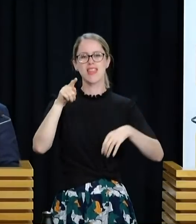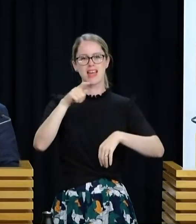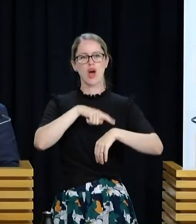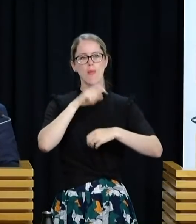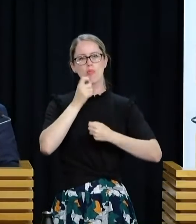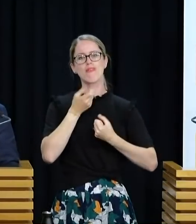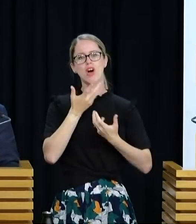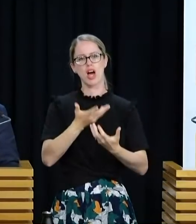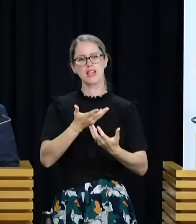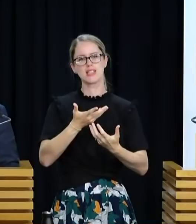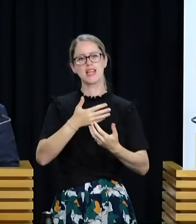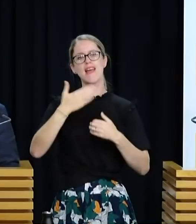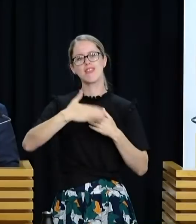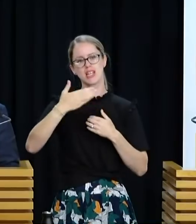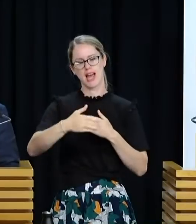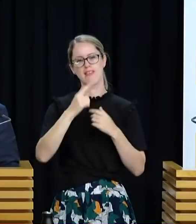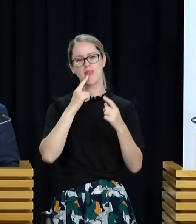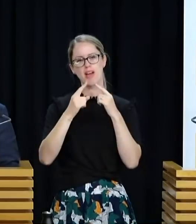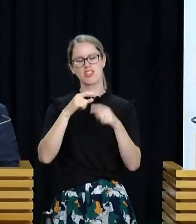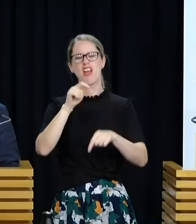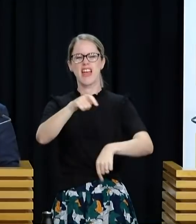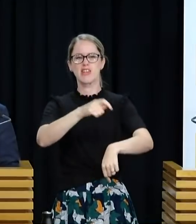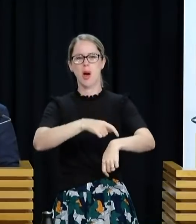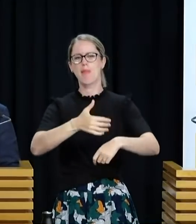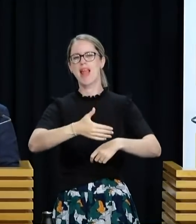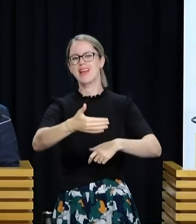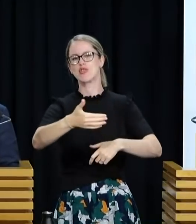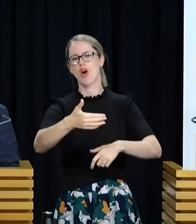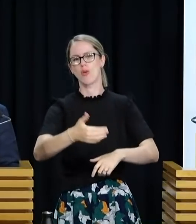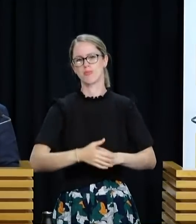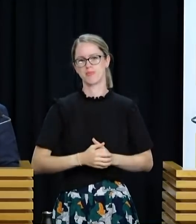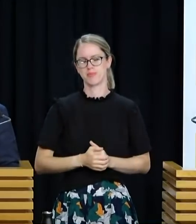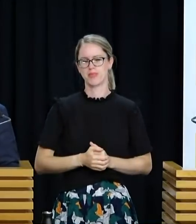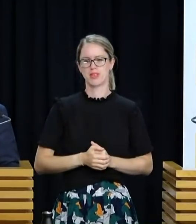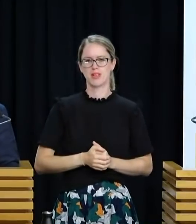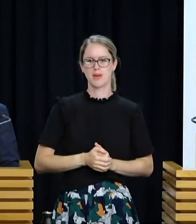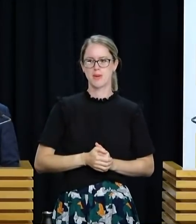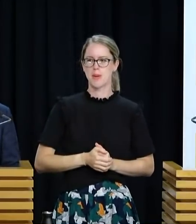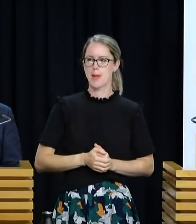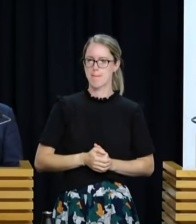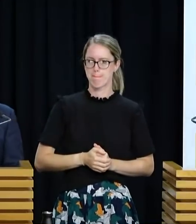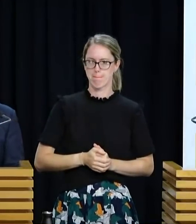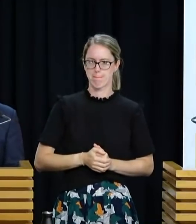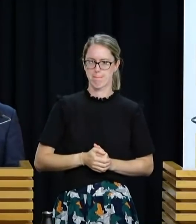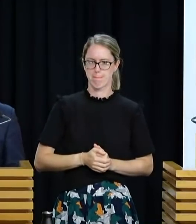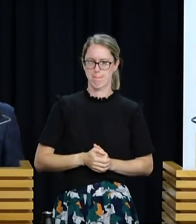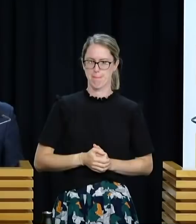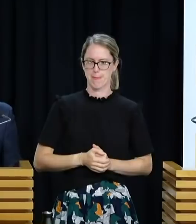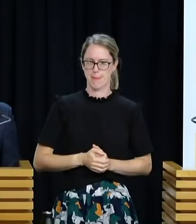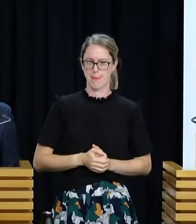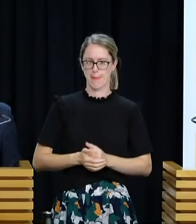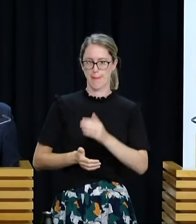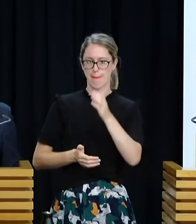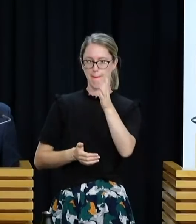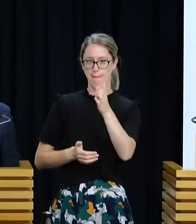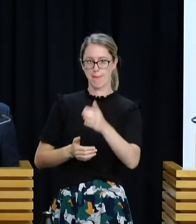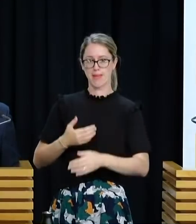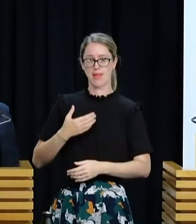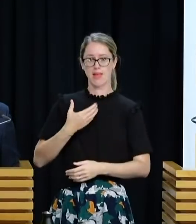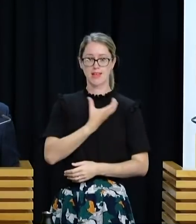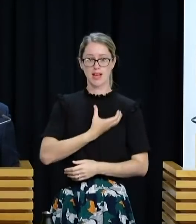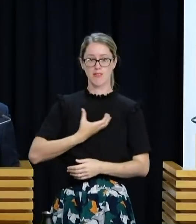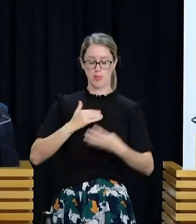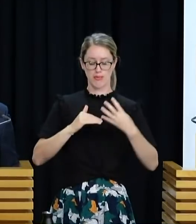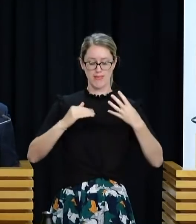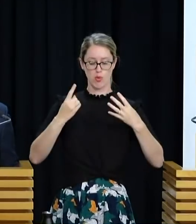we will be doing something more daily to provide updates, to answer questions, and so on. You say you're comfortable with the alert level settings